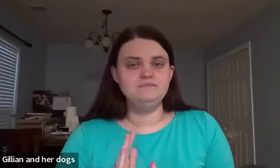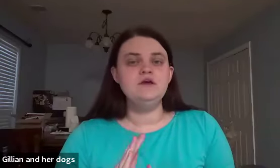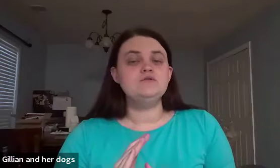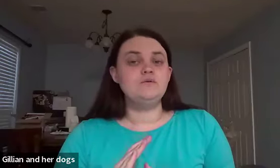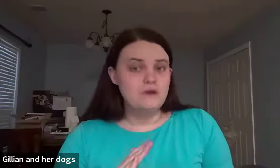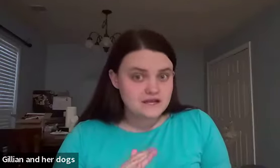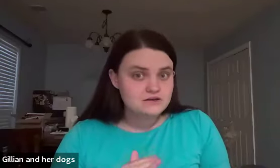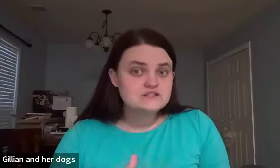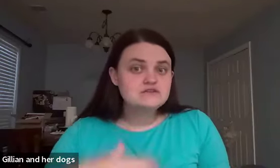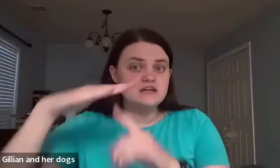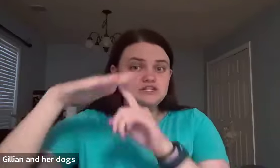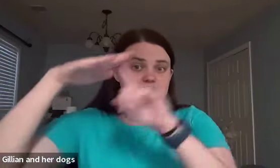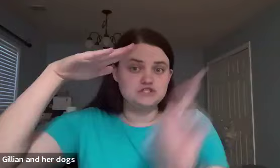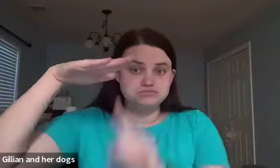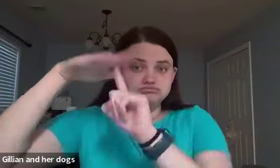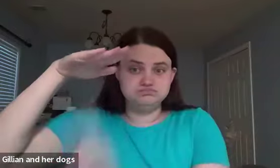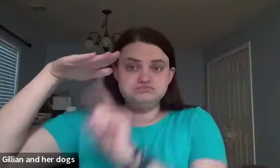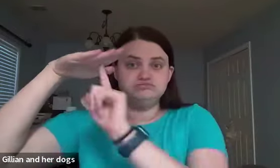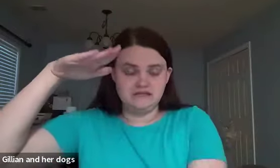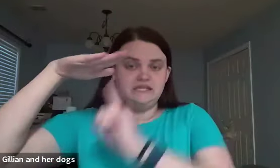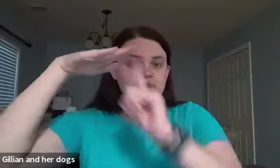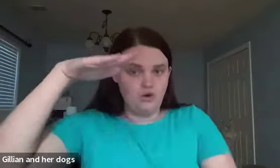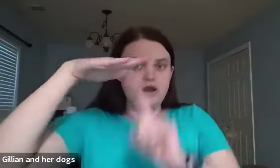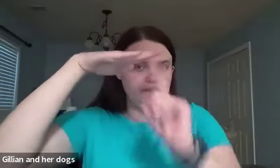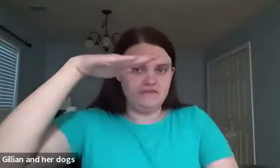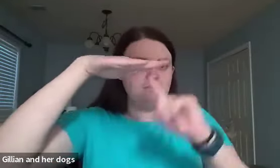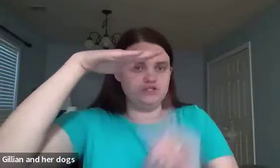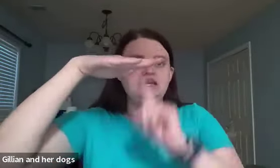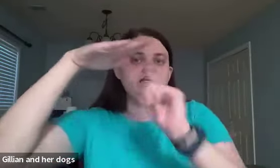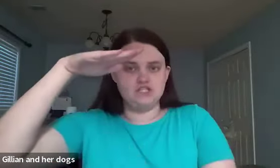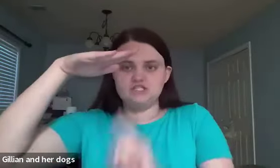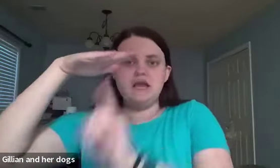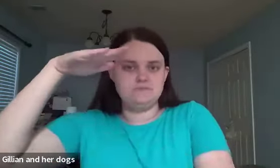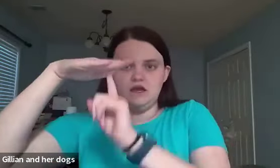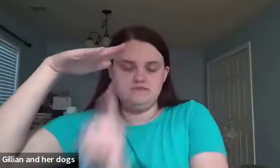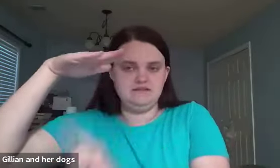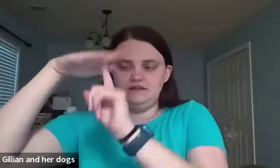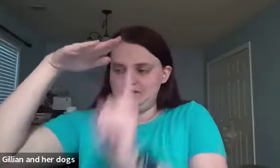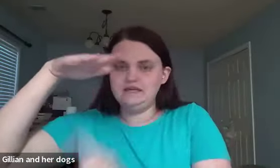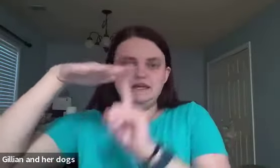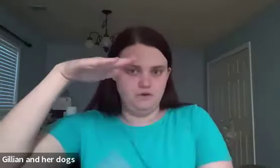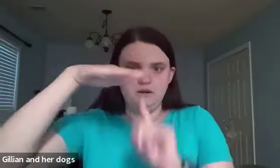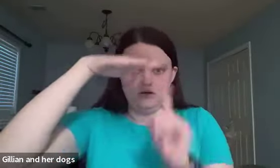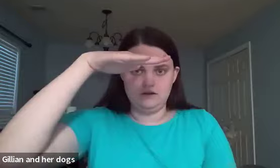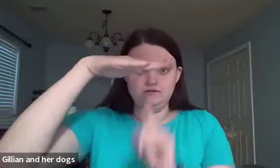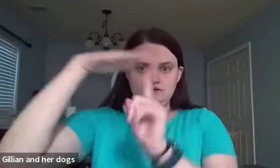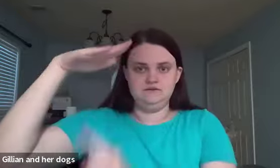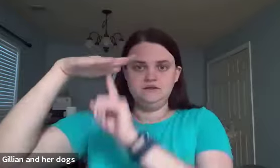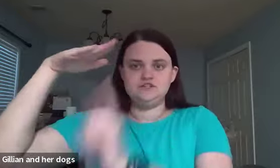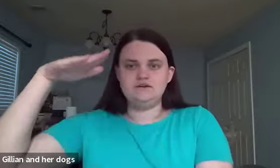again, the way you can do that is you can just go and keep on making that motion. Like it is just kept having like lightning kept going on. So